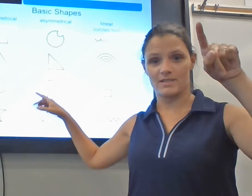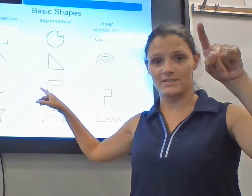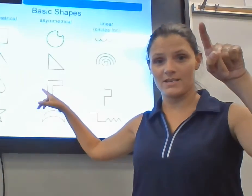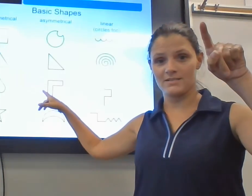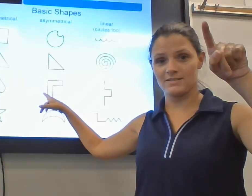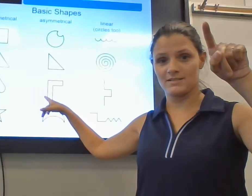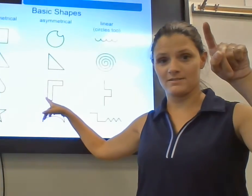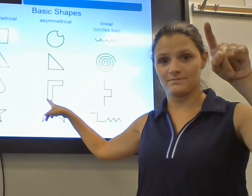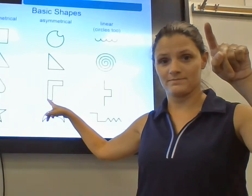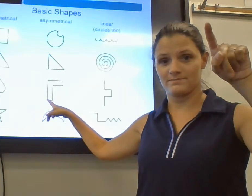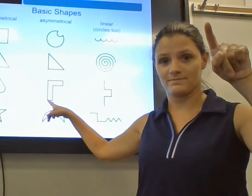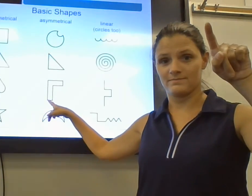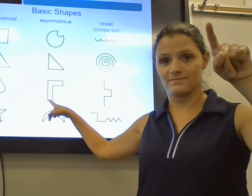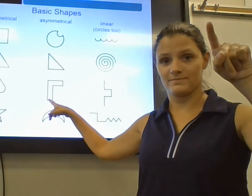That's this.